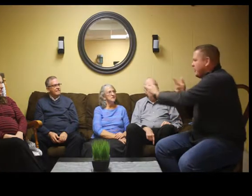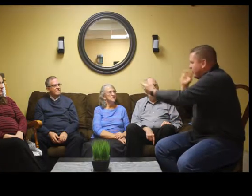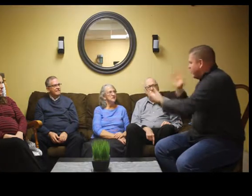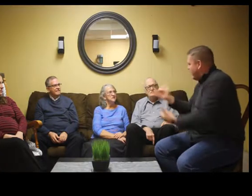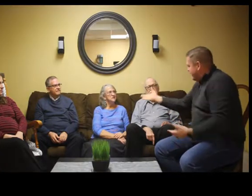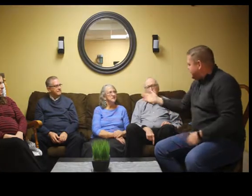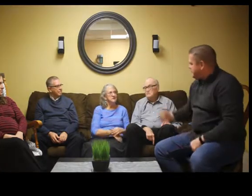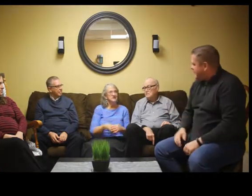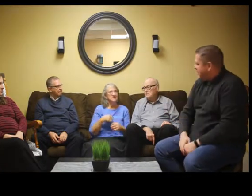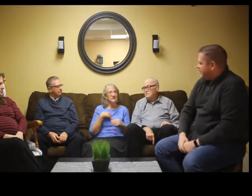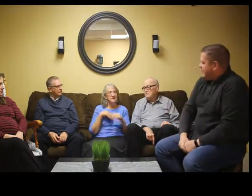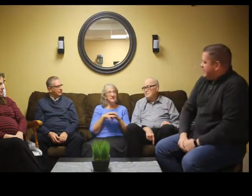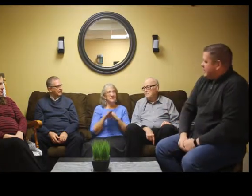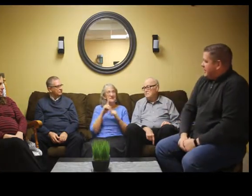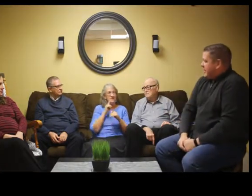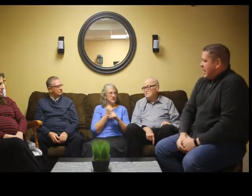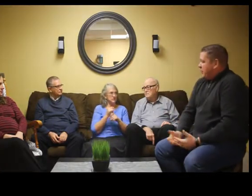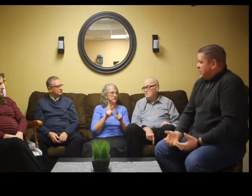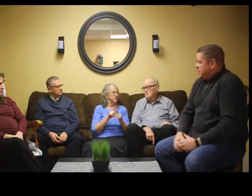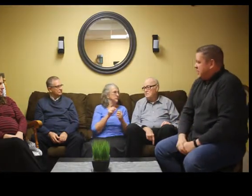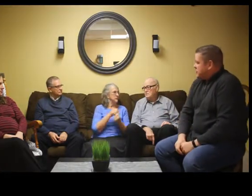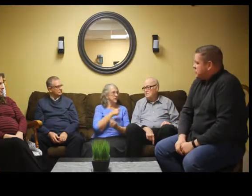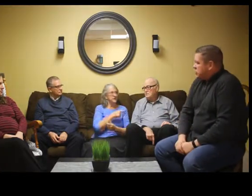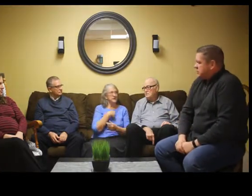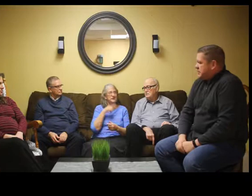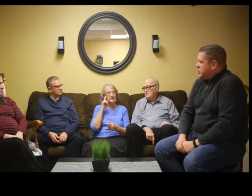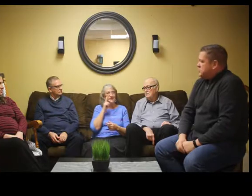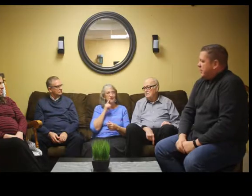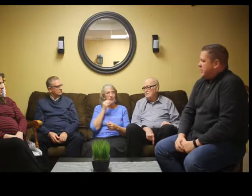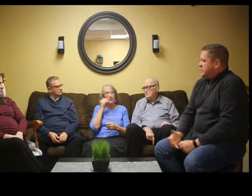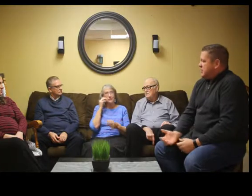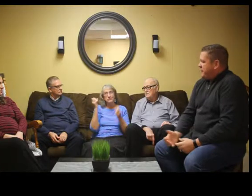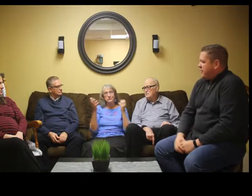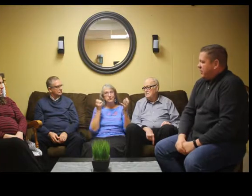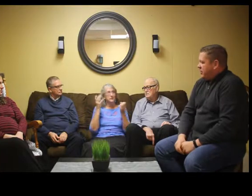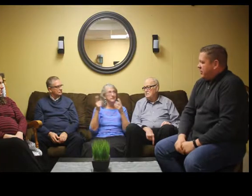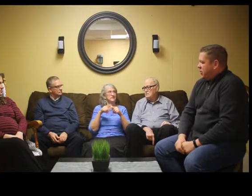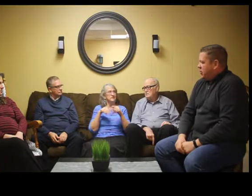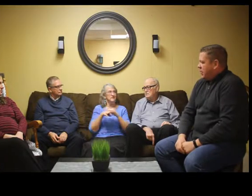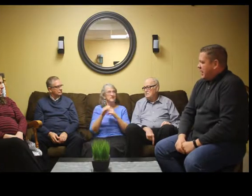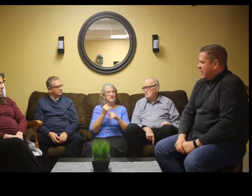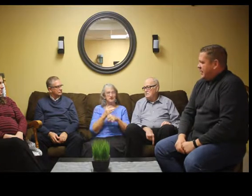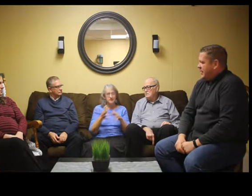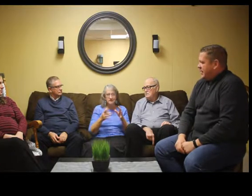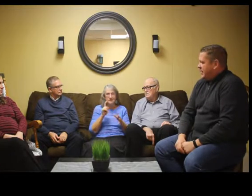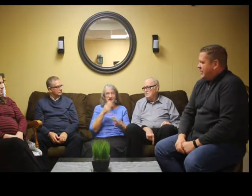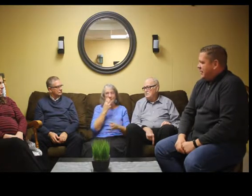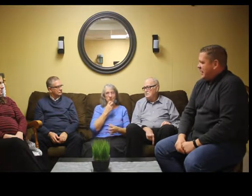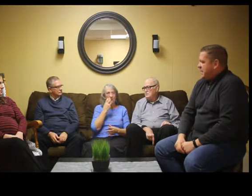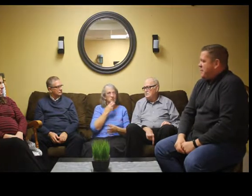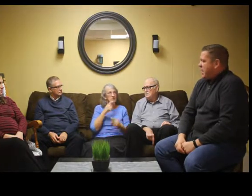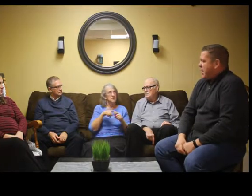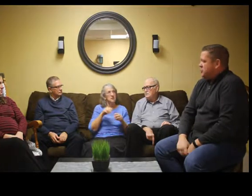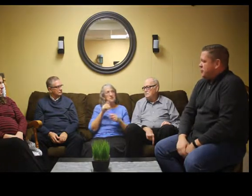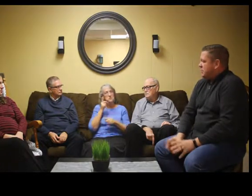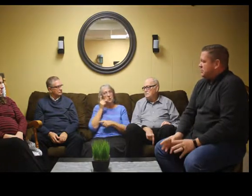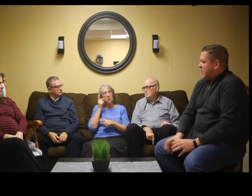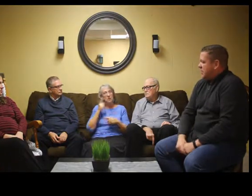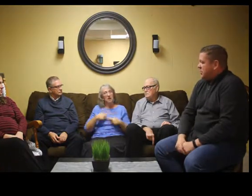to Uncle Ray. I went to the deaf school, similar experience as my father. You know, I came from a house where we all signed, and all of a